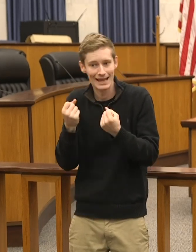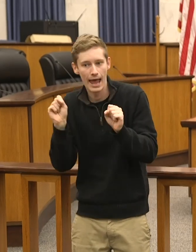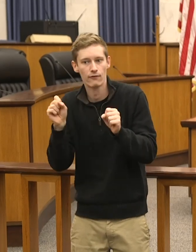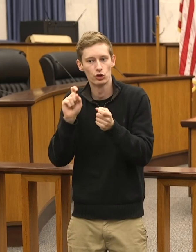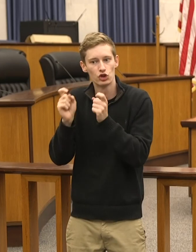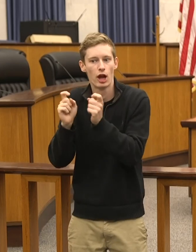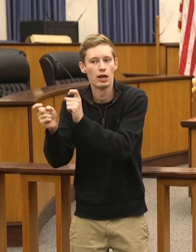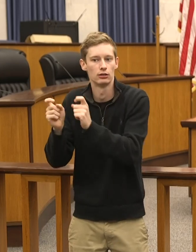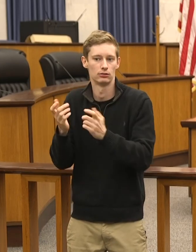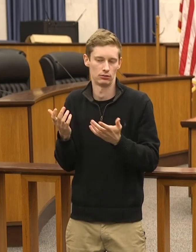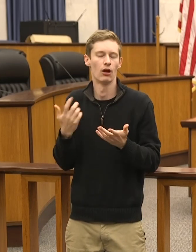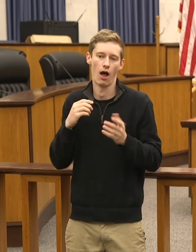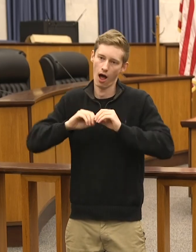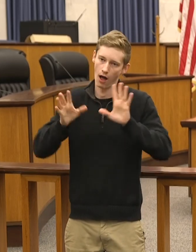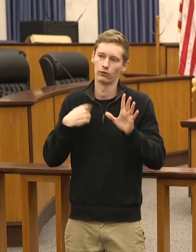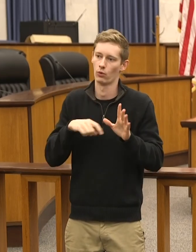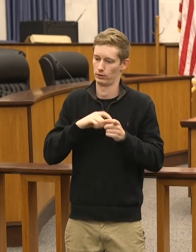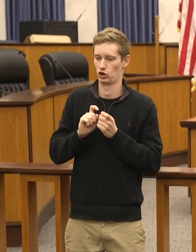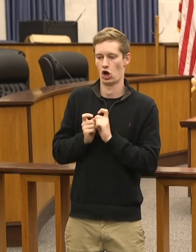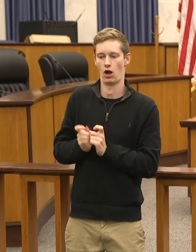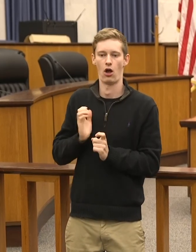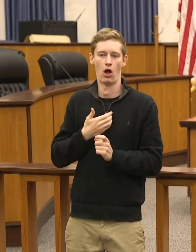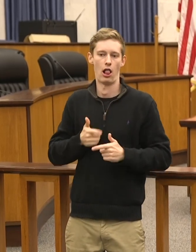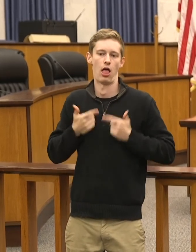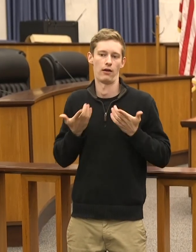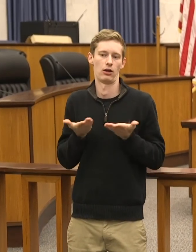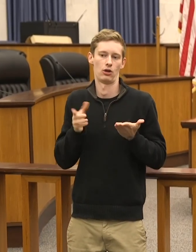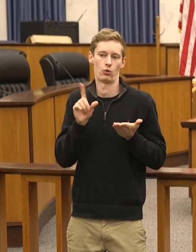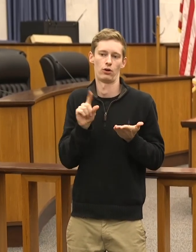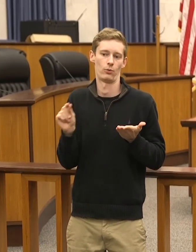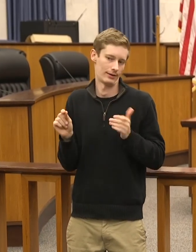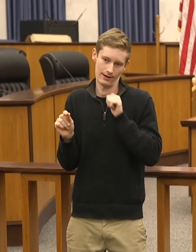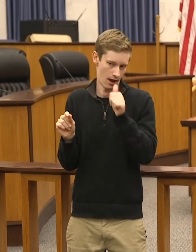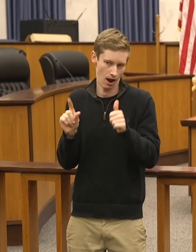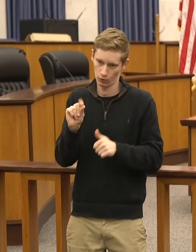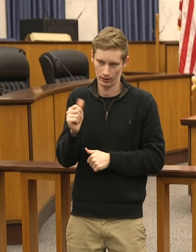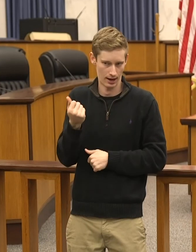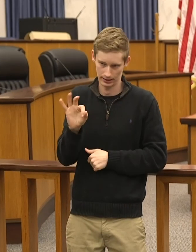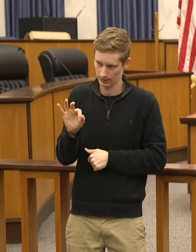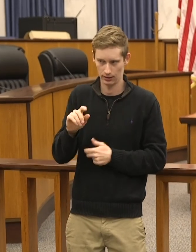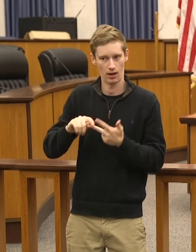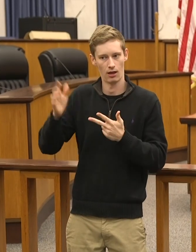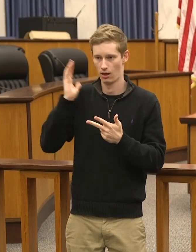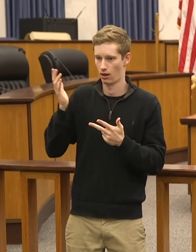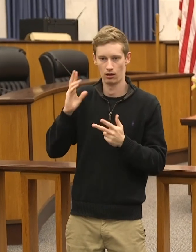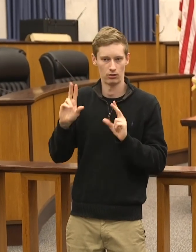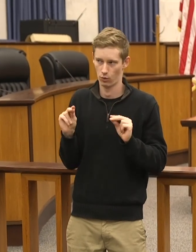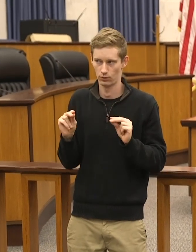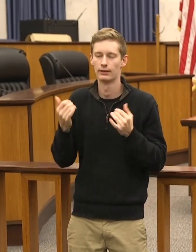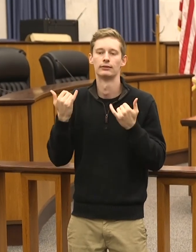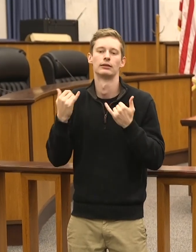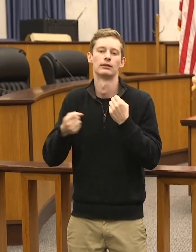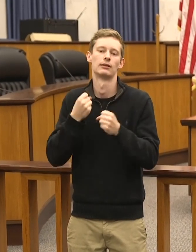our lives a little bit here in 2020, because this is not 2019 or any year prior to that. We have to do some things differently.